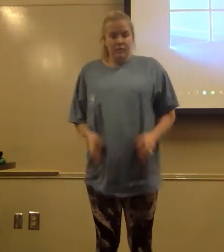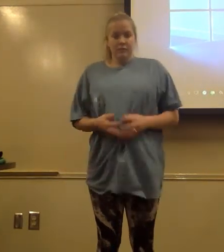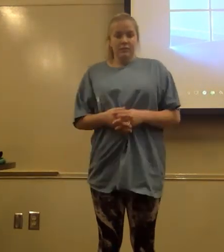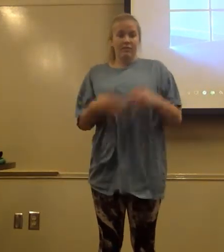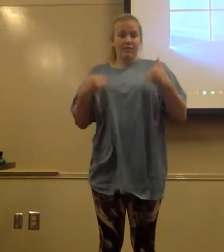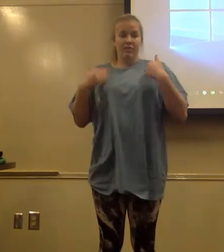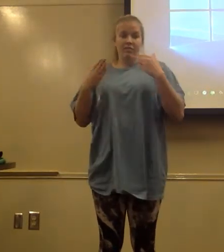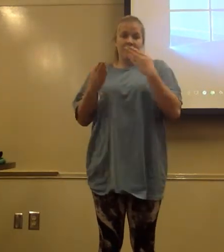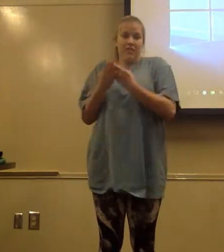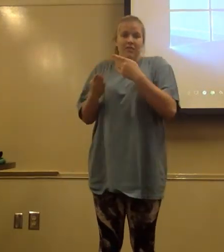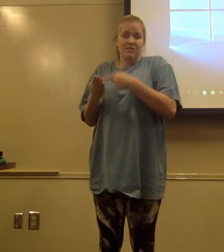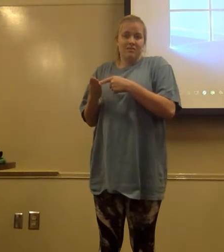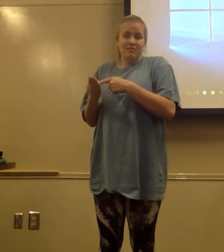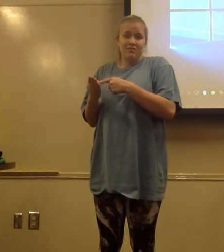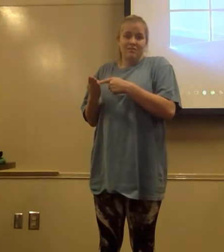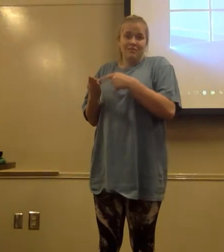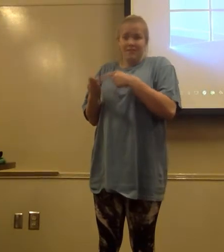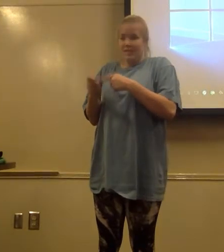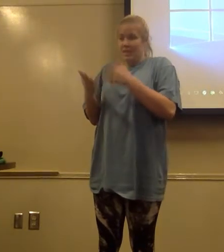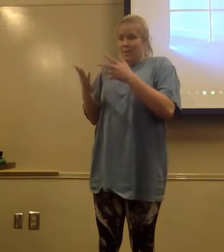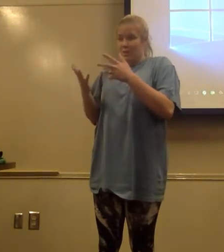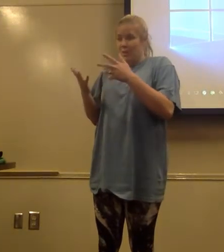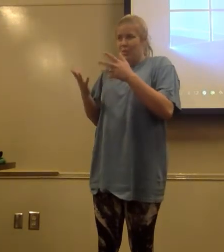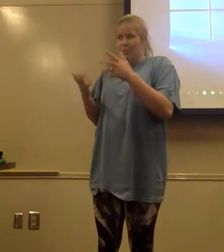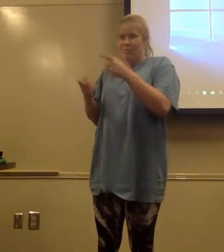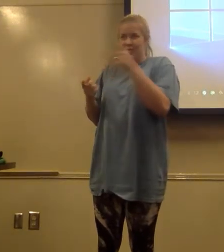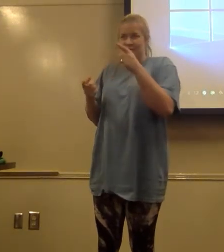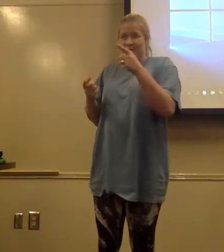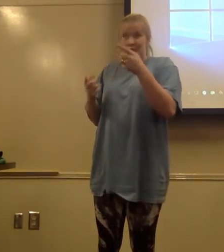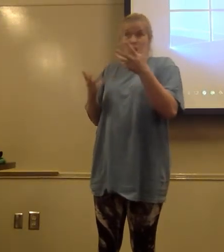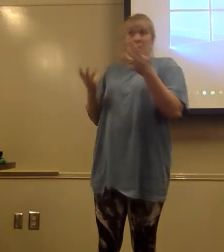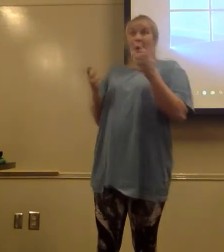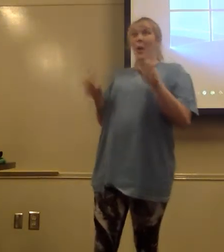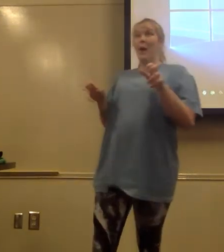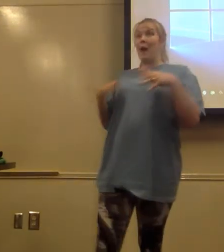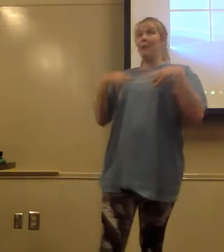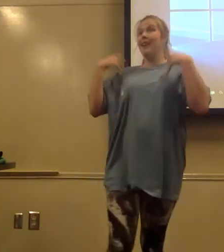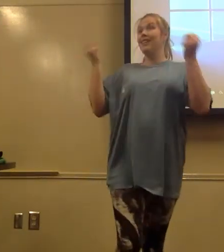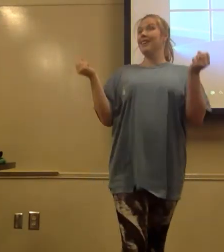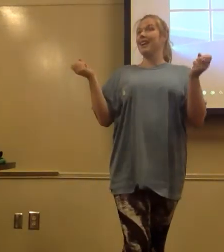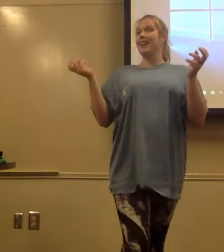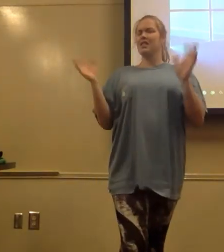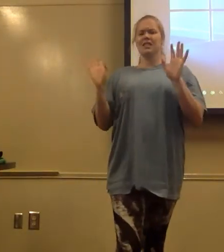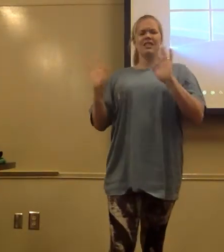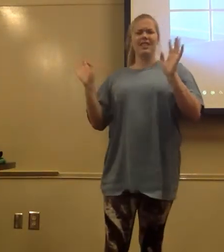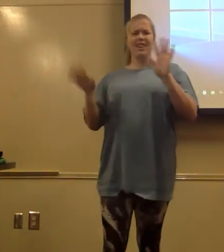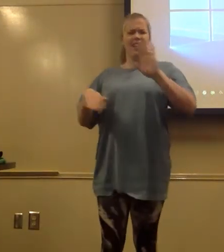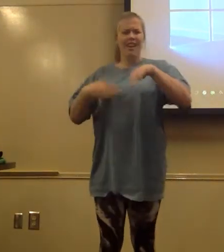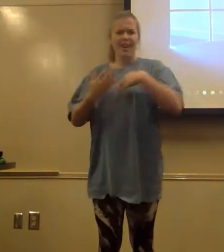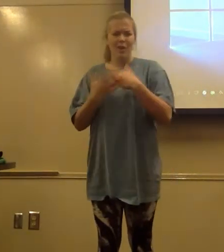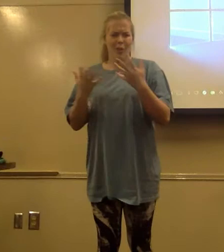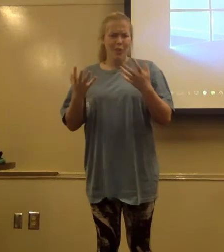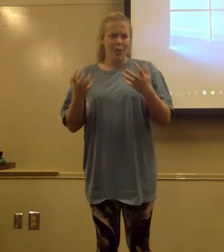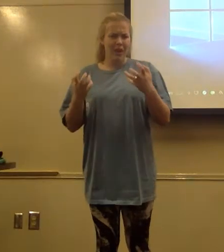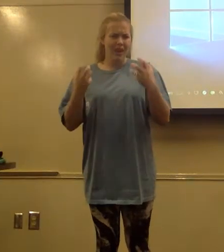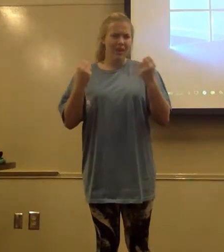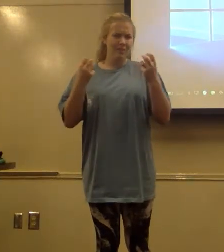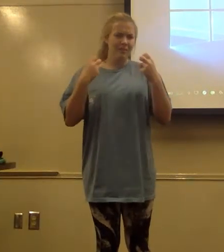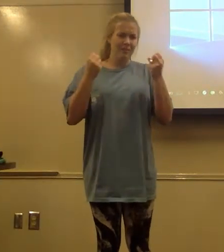who doesn't want to be healthy? It's like, that reaches everybody. Doesn't reach everybody, though. I don't think it does. Some